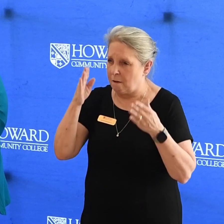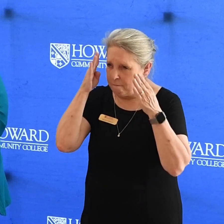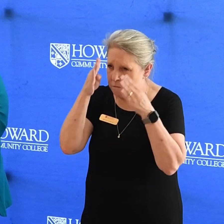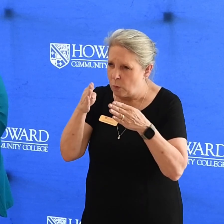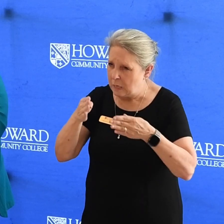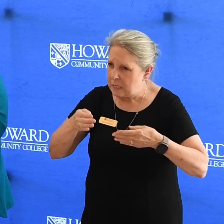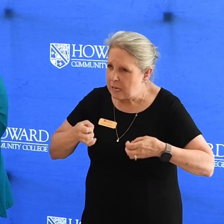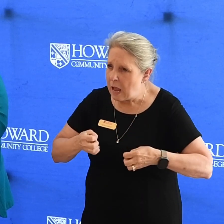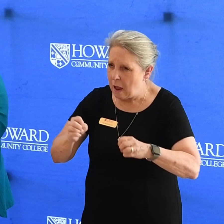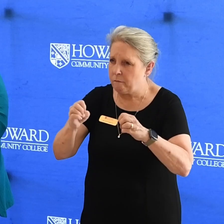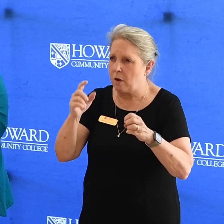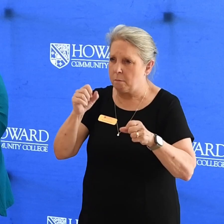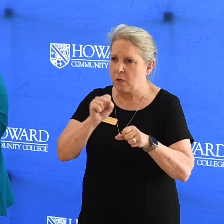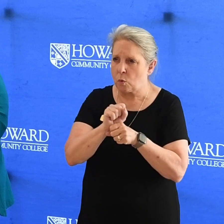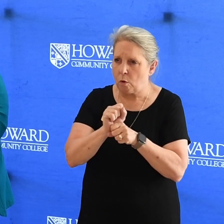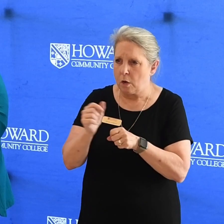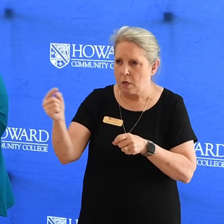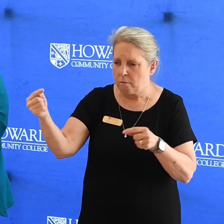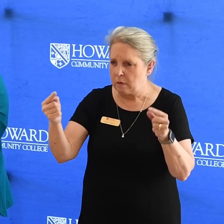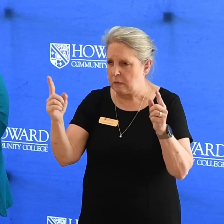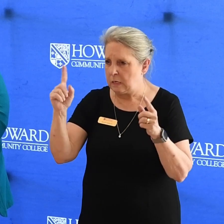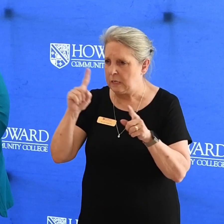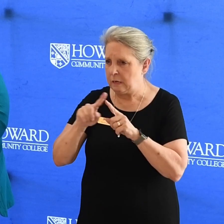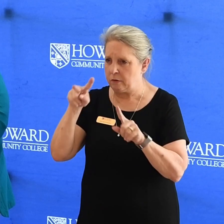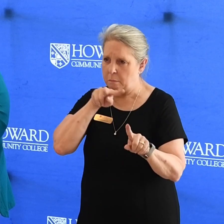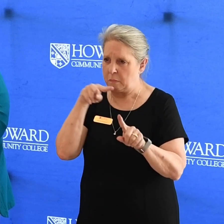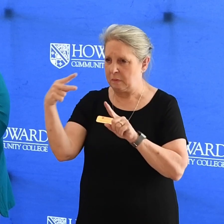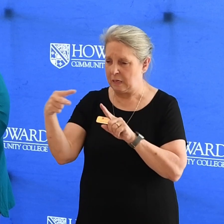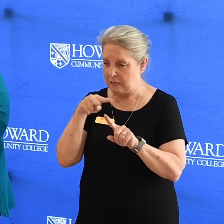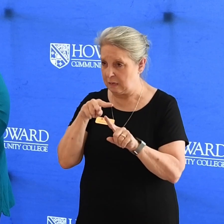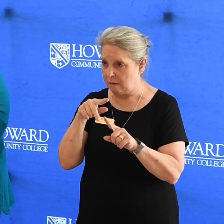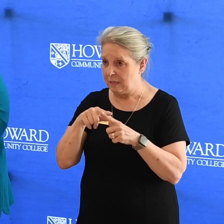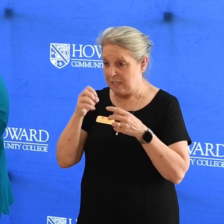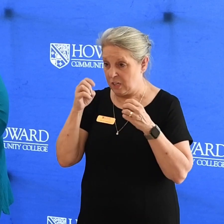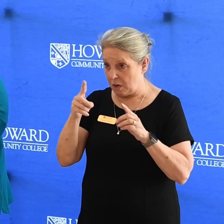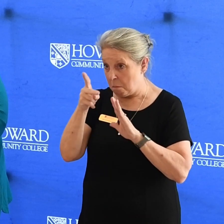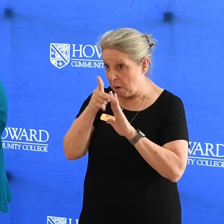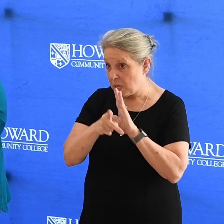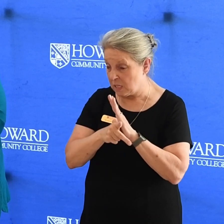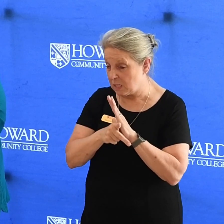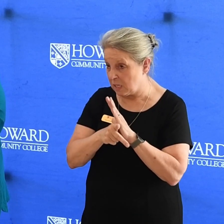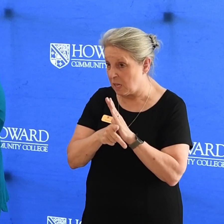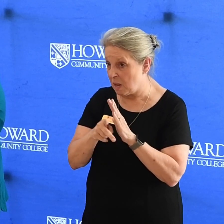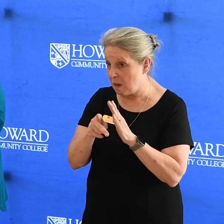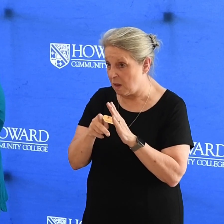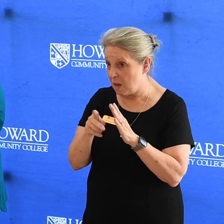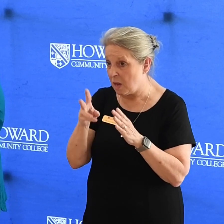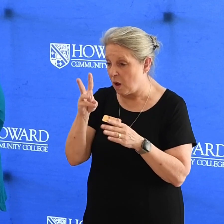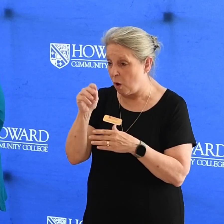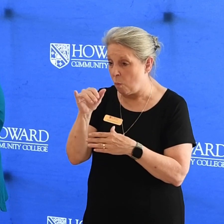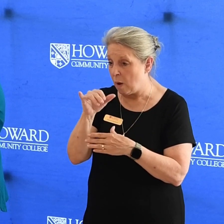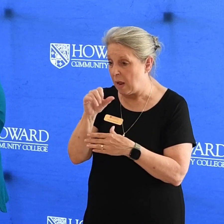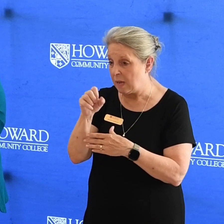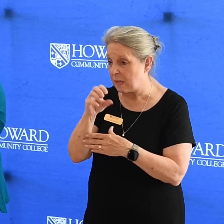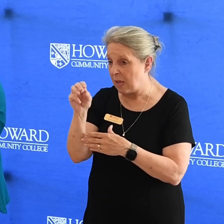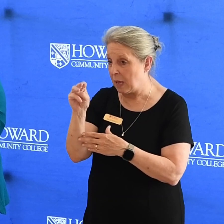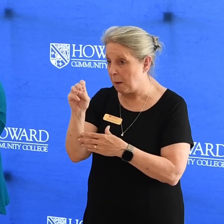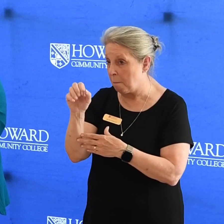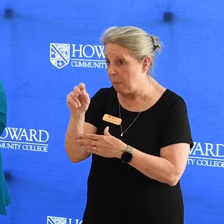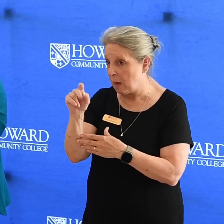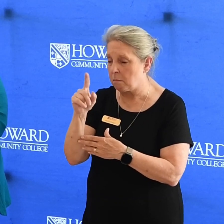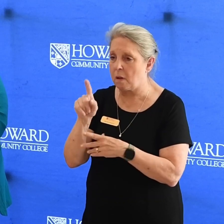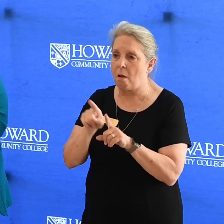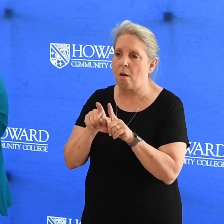to work from every angle. Now, in addition to dealing with the sort of education policy side of things in Ways and Means, I also am